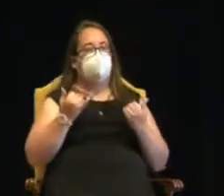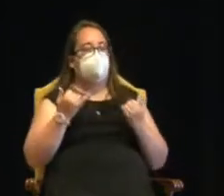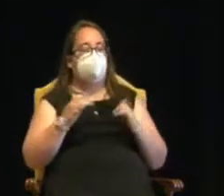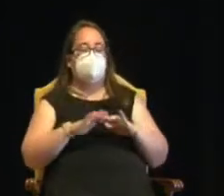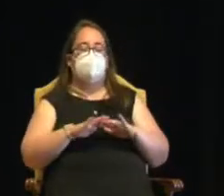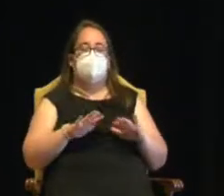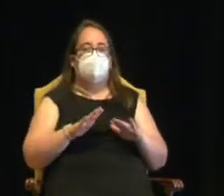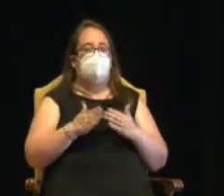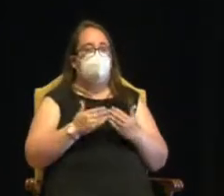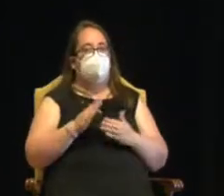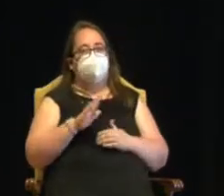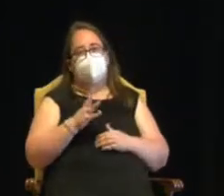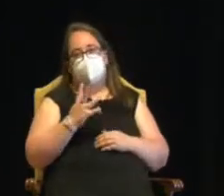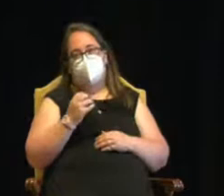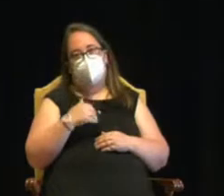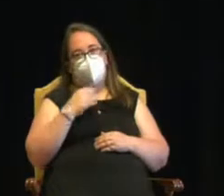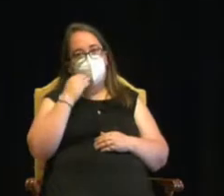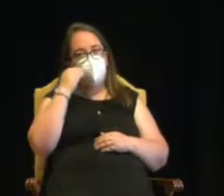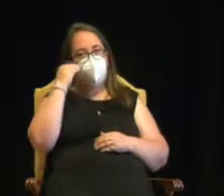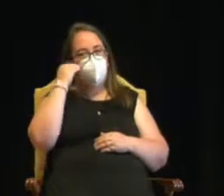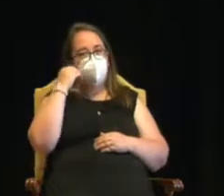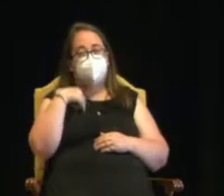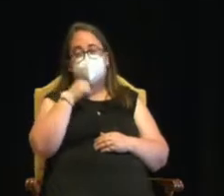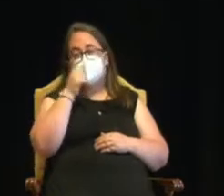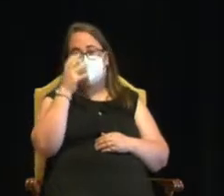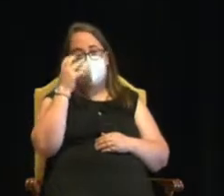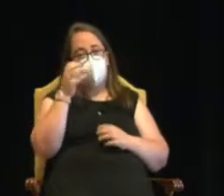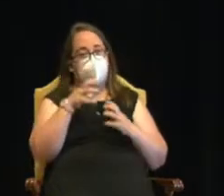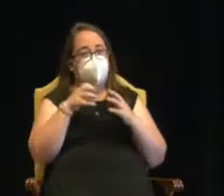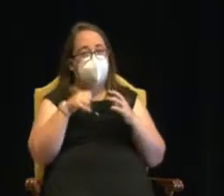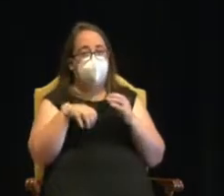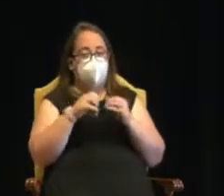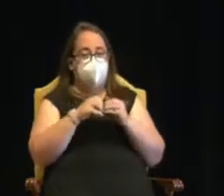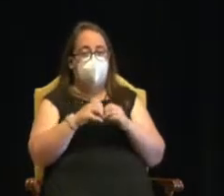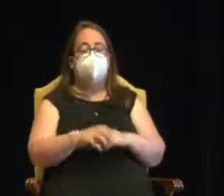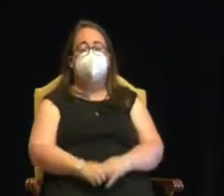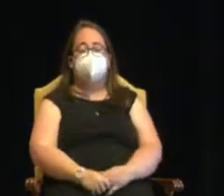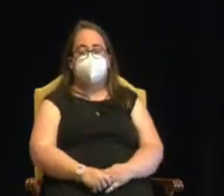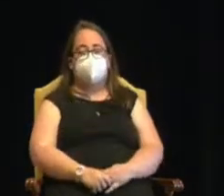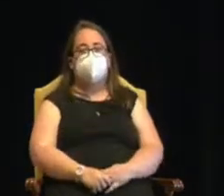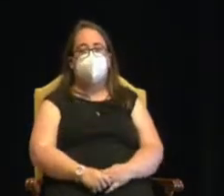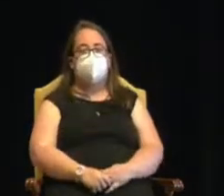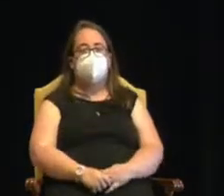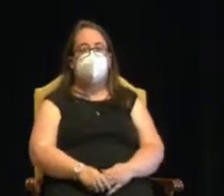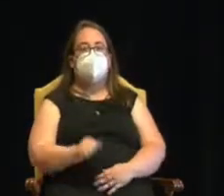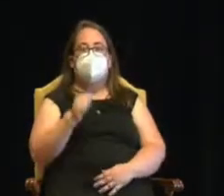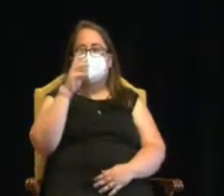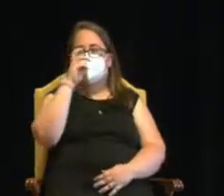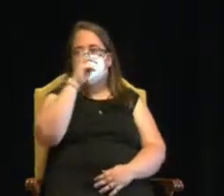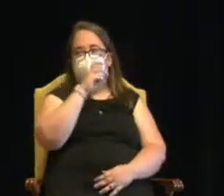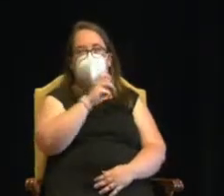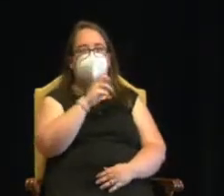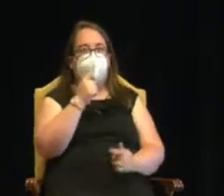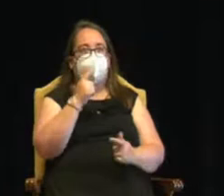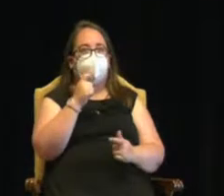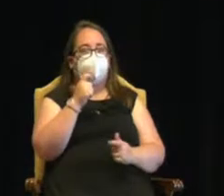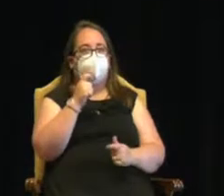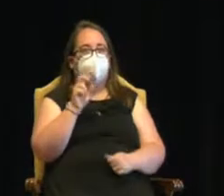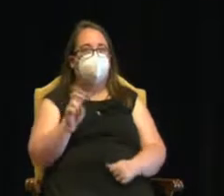almost never leaves my house. I just don't go out that much anymore. And now it's like weird. I have this big trip coming up